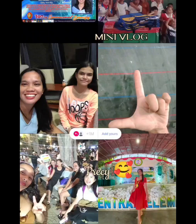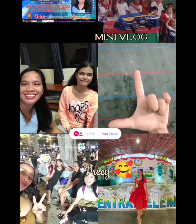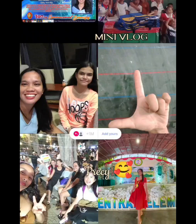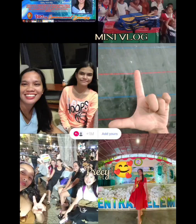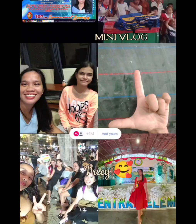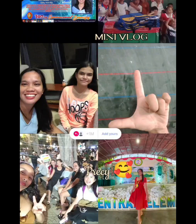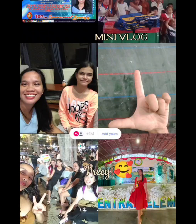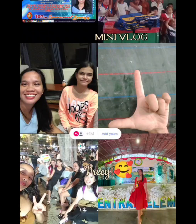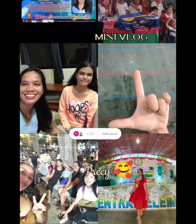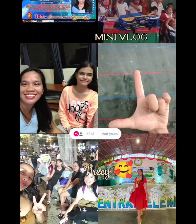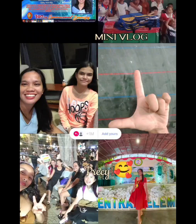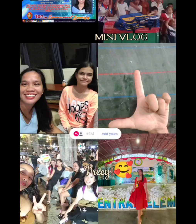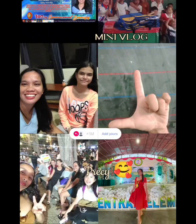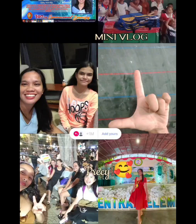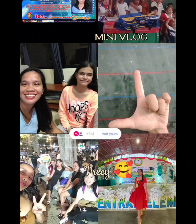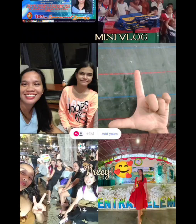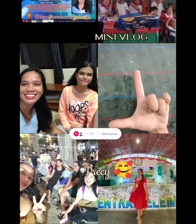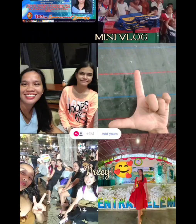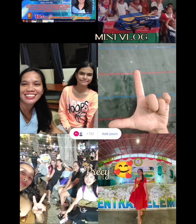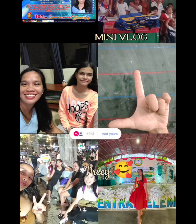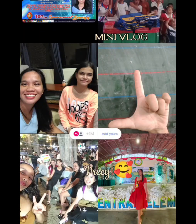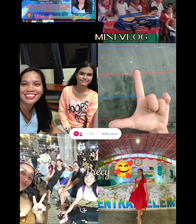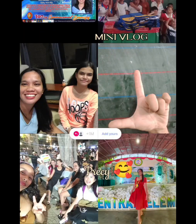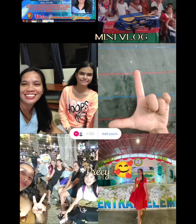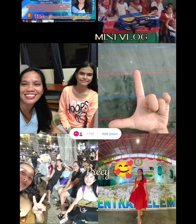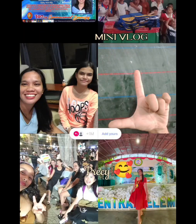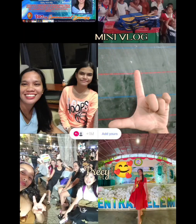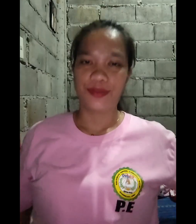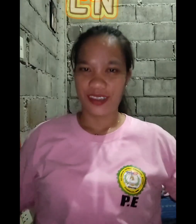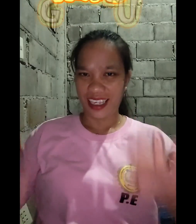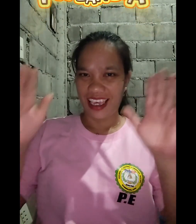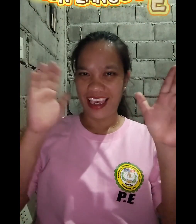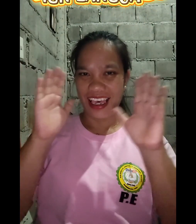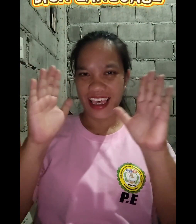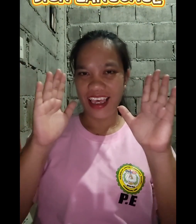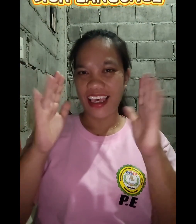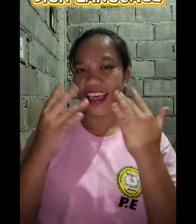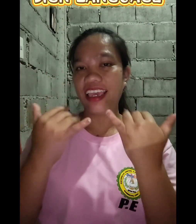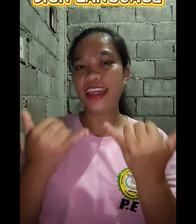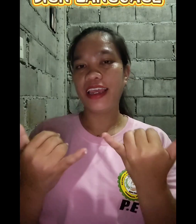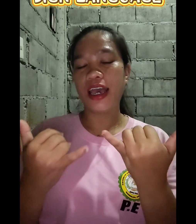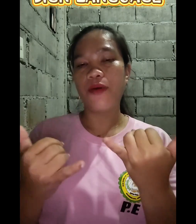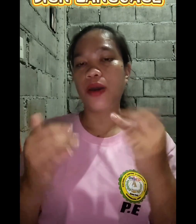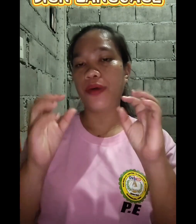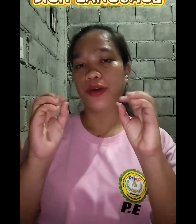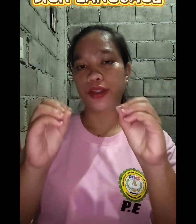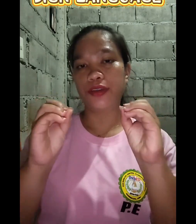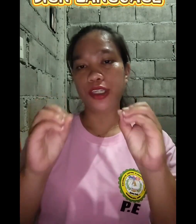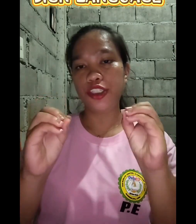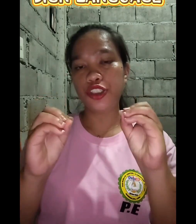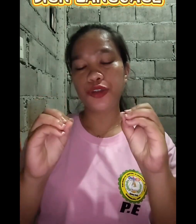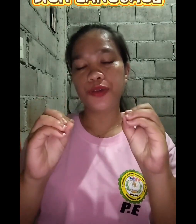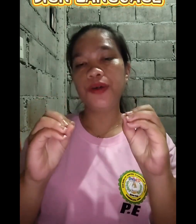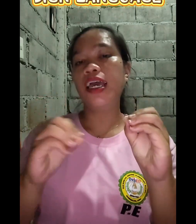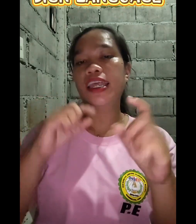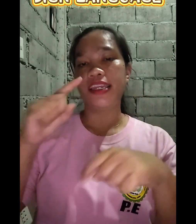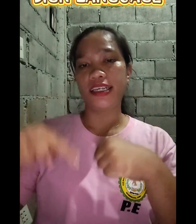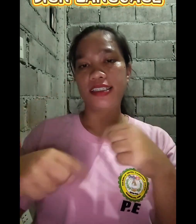a mini vlog from yours truly, Pressy. Hi! Now I will going to teach you the